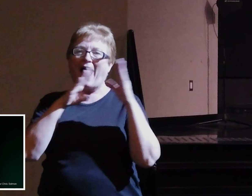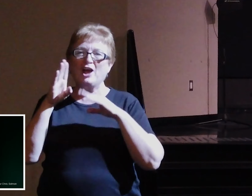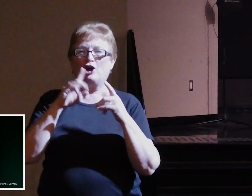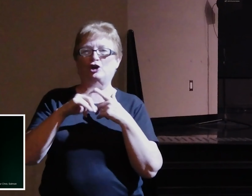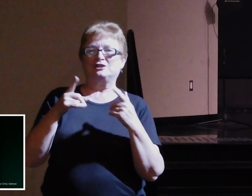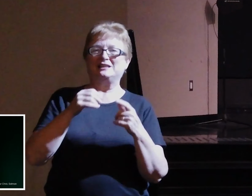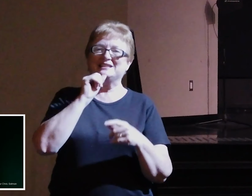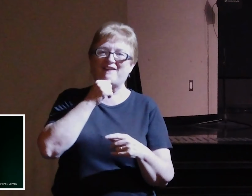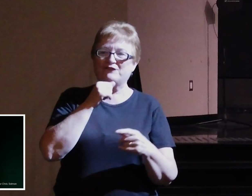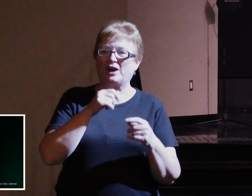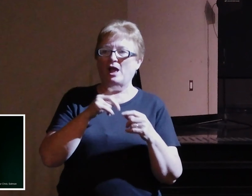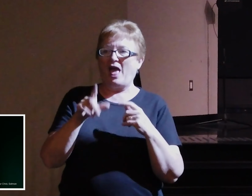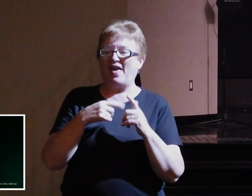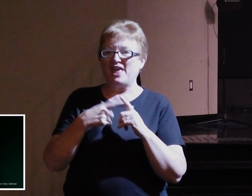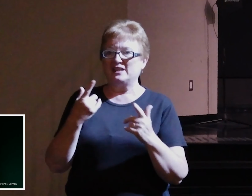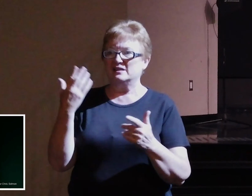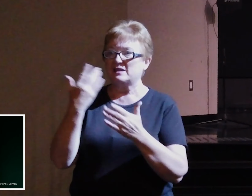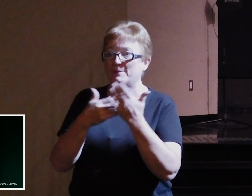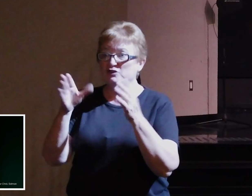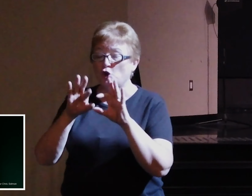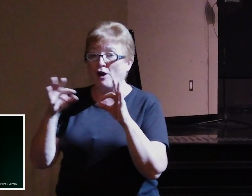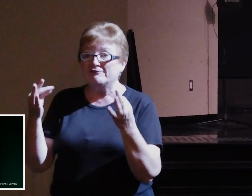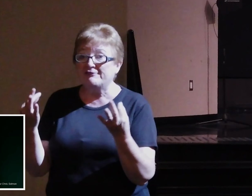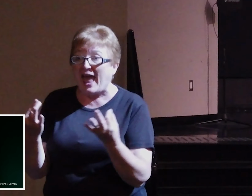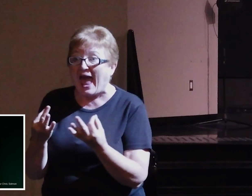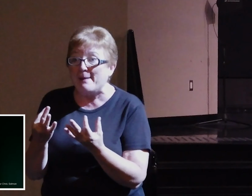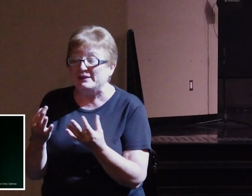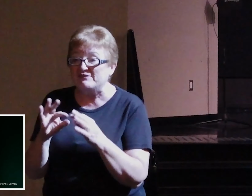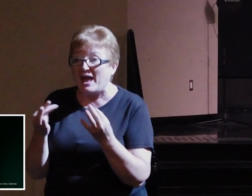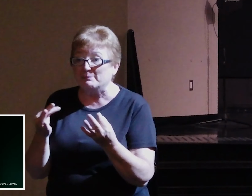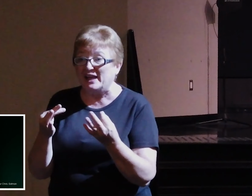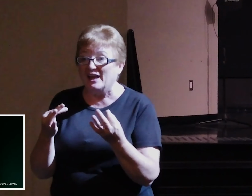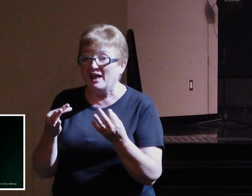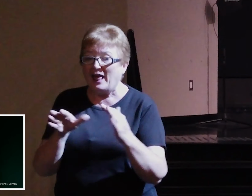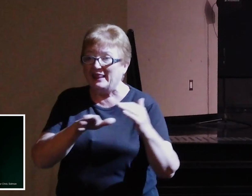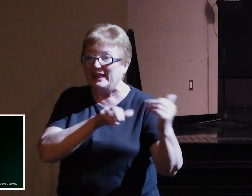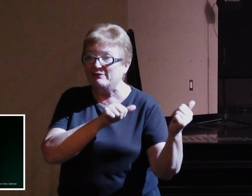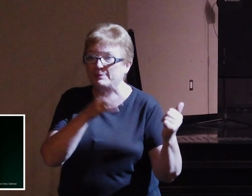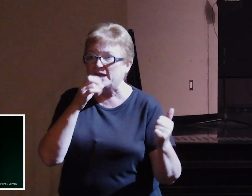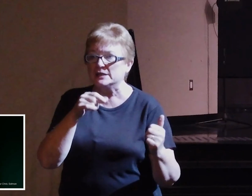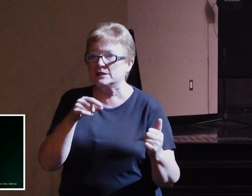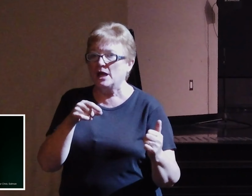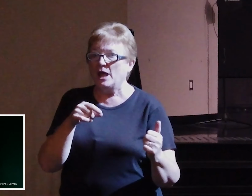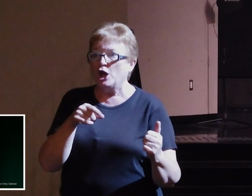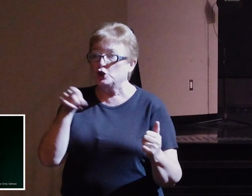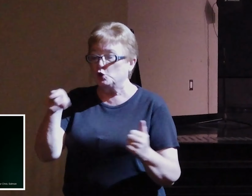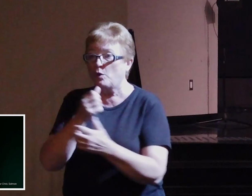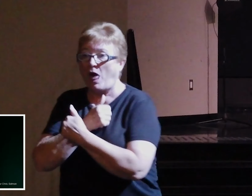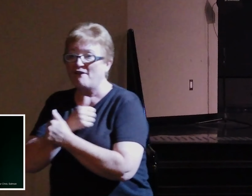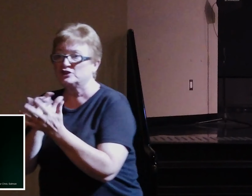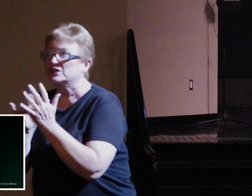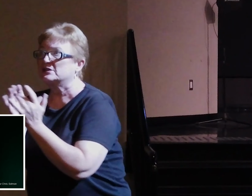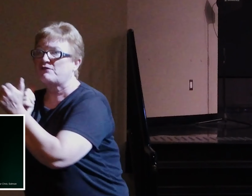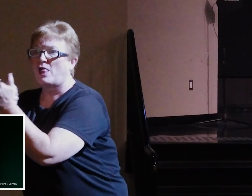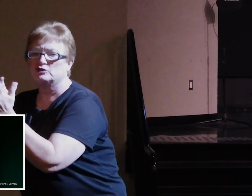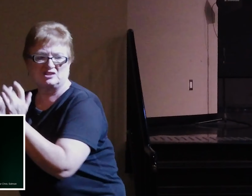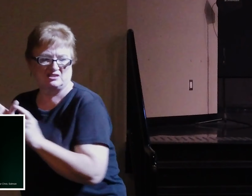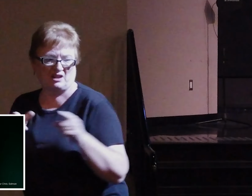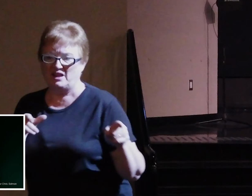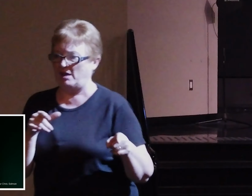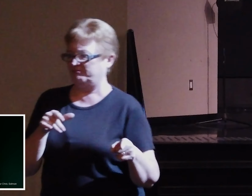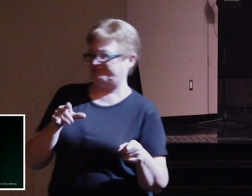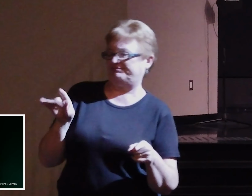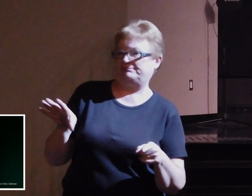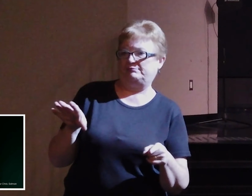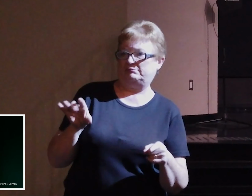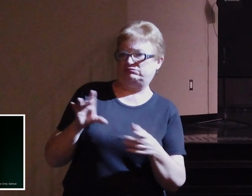start losing family over faith in Jesus, when you start actually losing finances, positions,